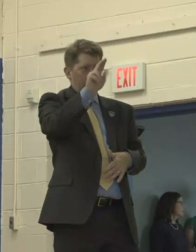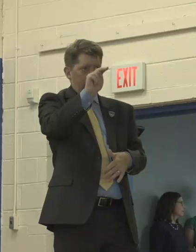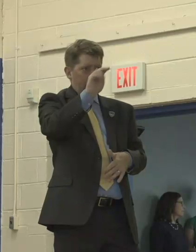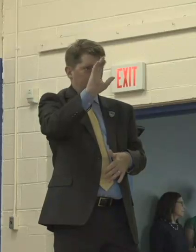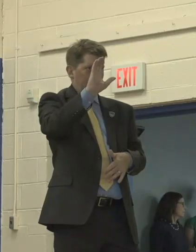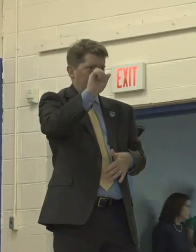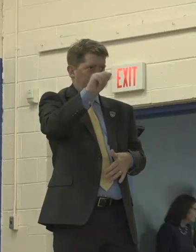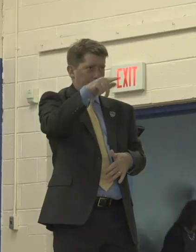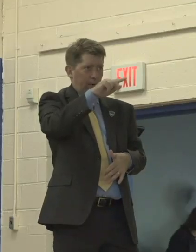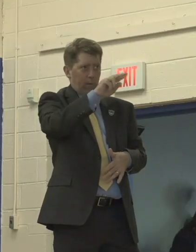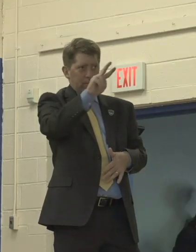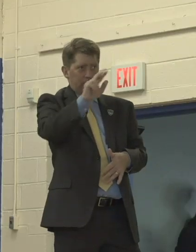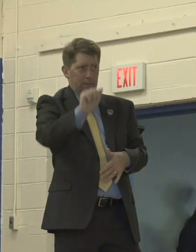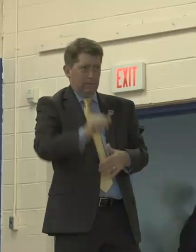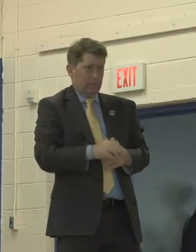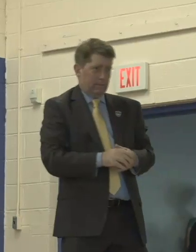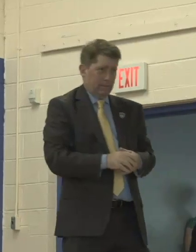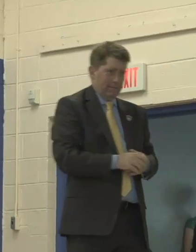to Mr. Aiden Morton Capoza.